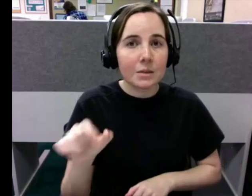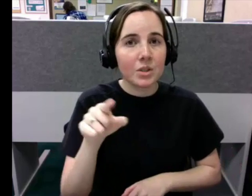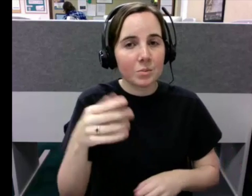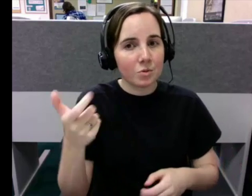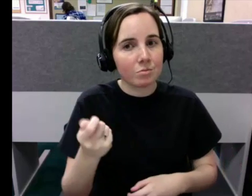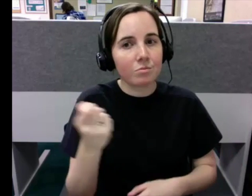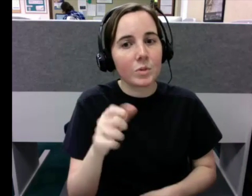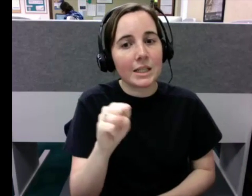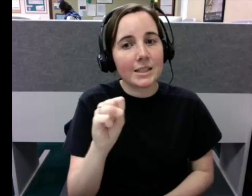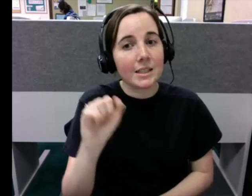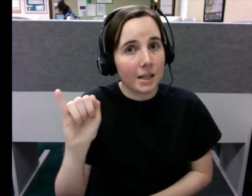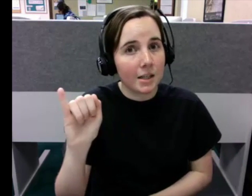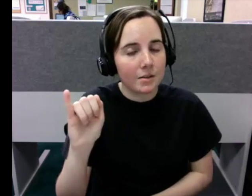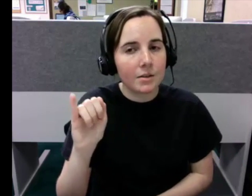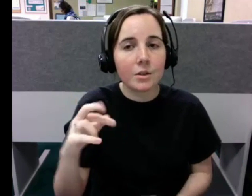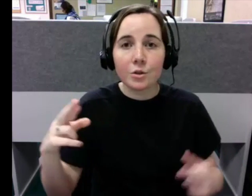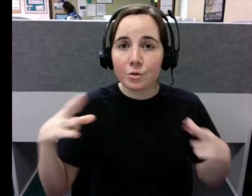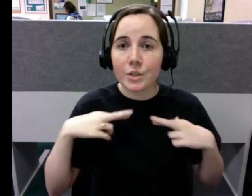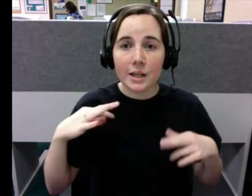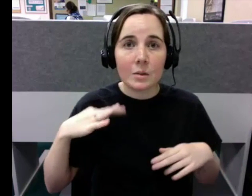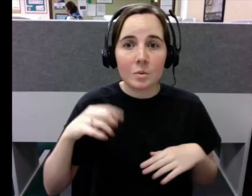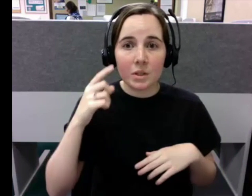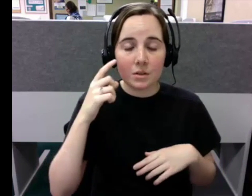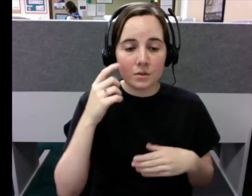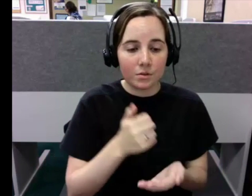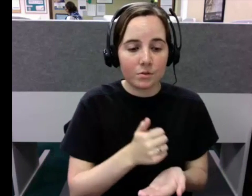people age 62 or older and their families.